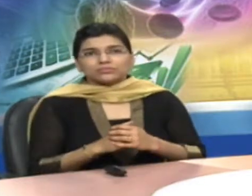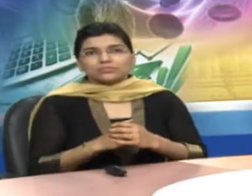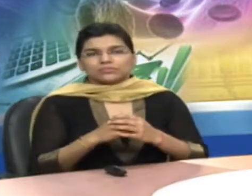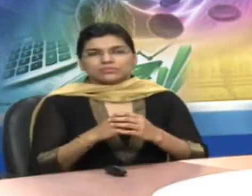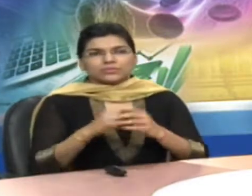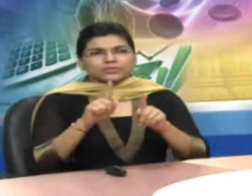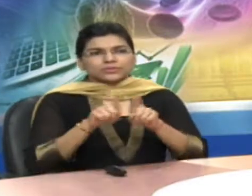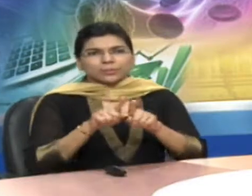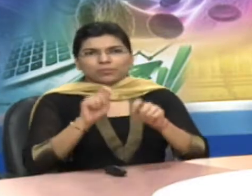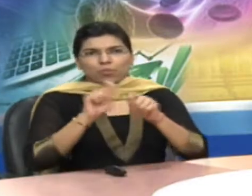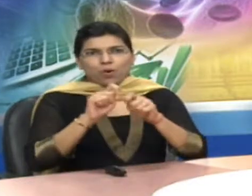Fourth word,